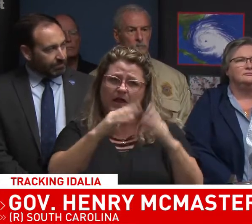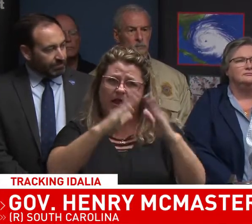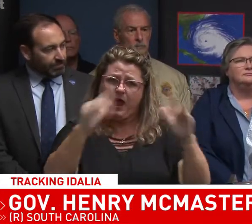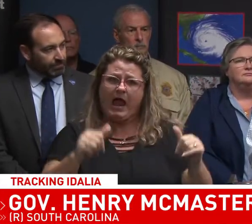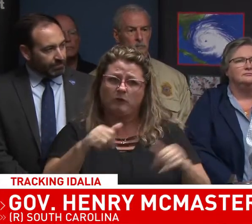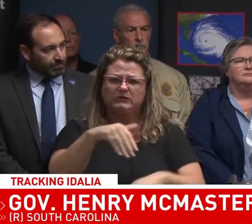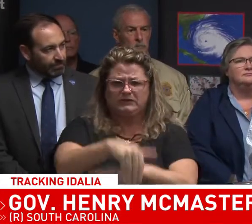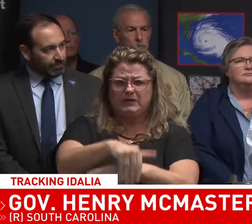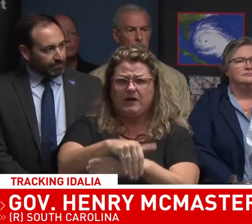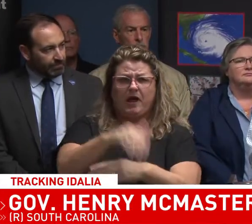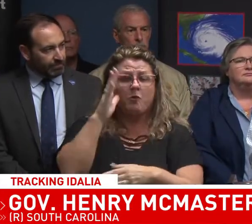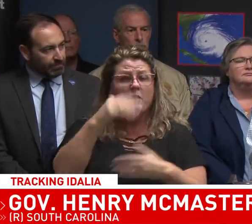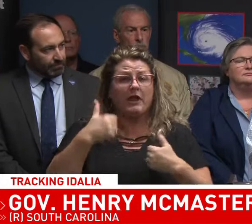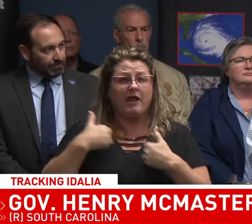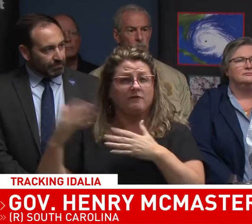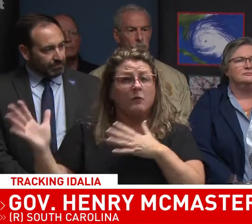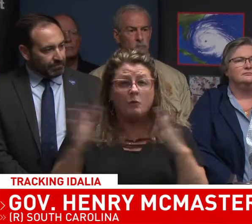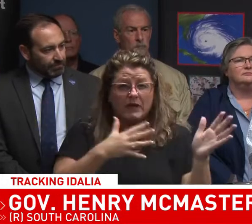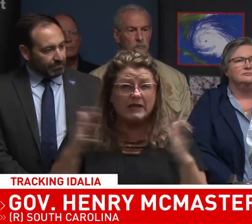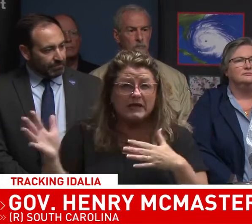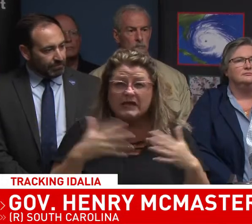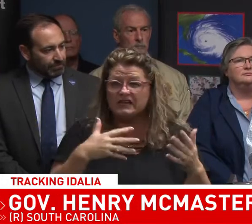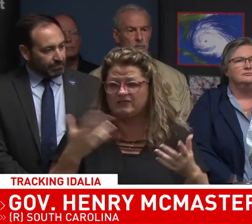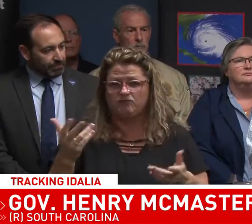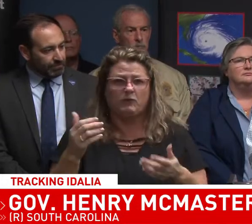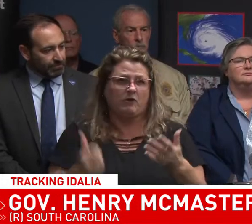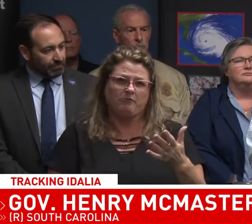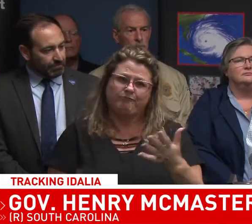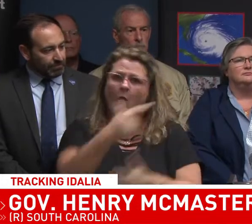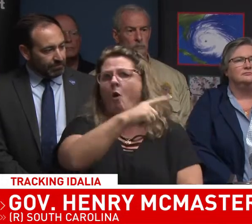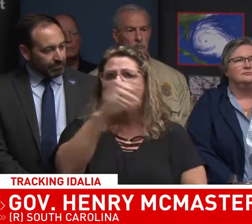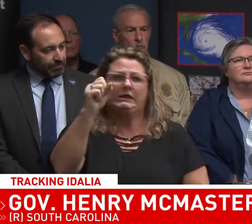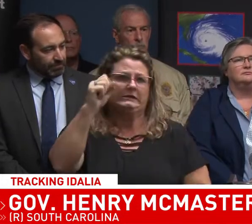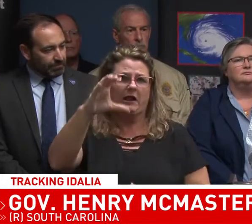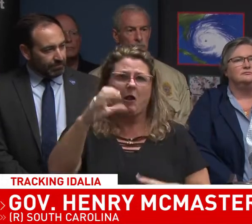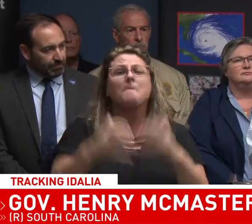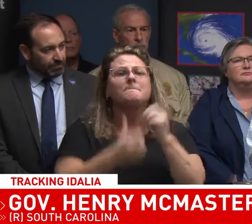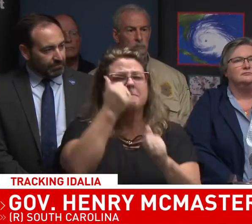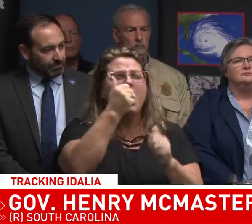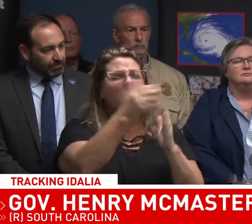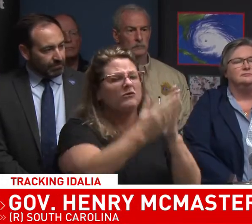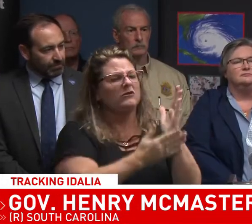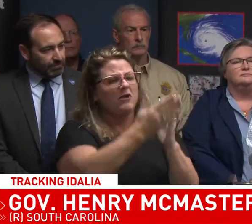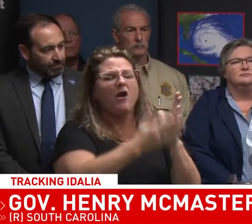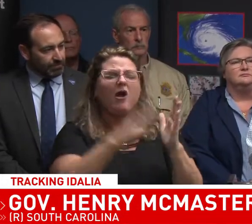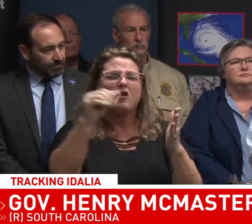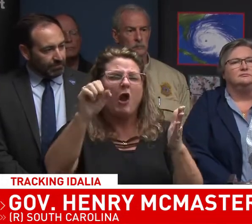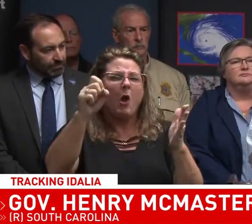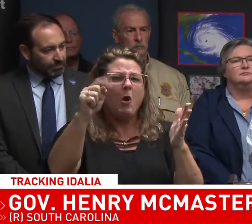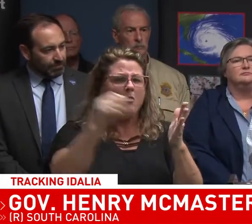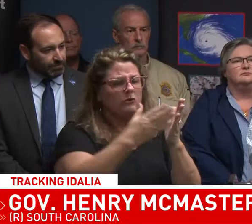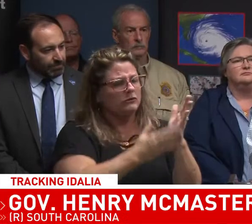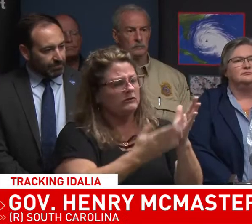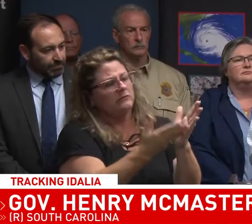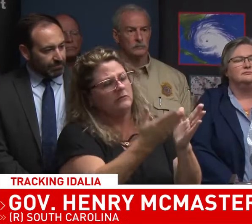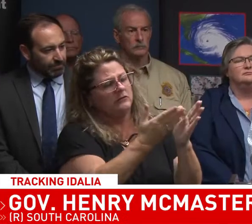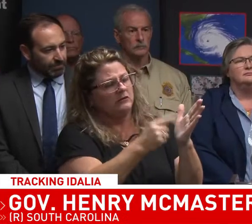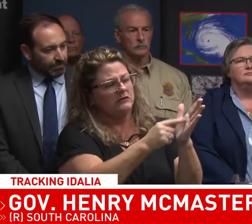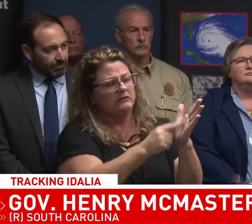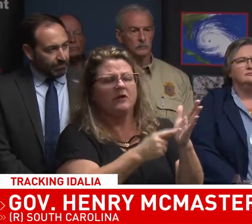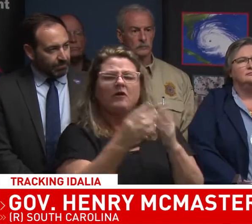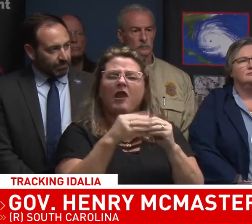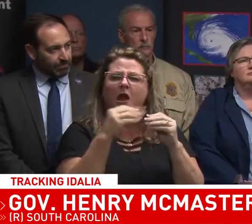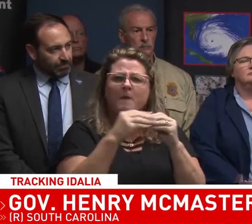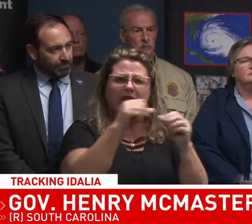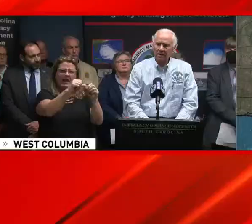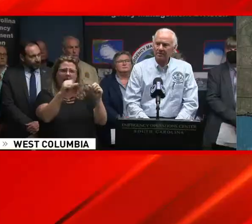Tonight there'll be winds all over the state, particularly more in the coast up towards the Midlands. But a tree limb can